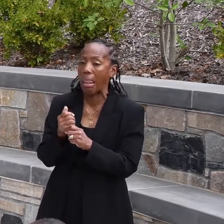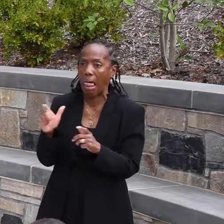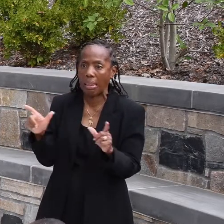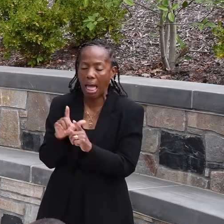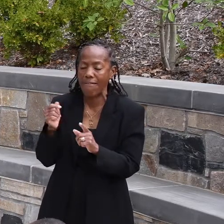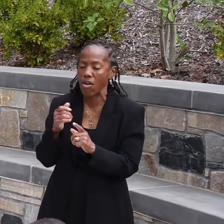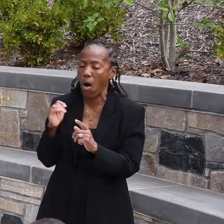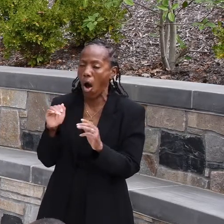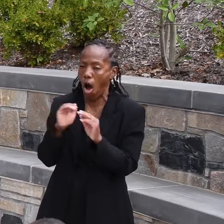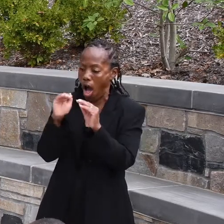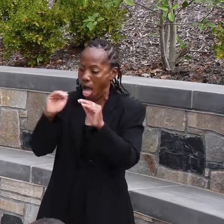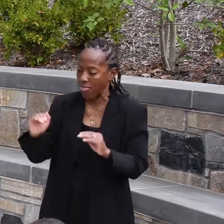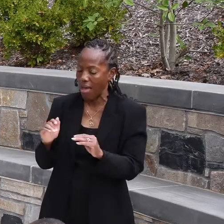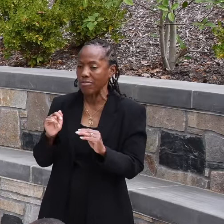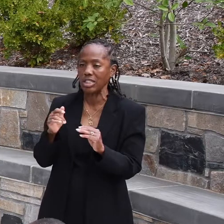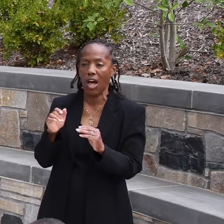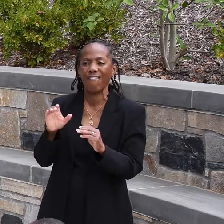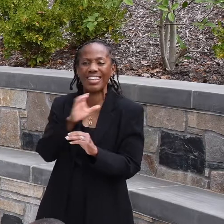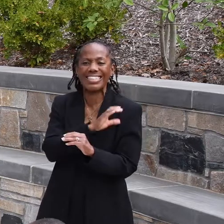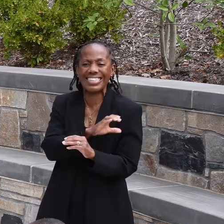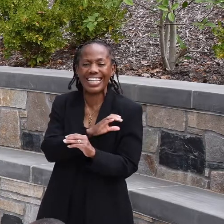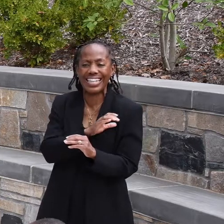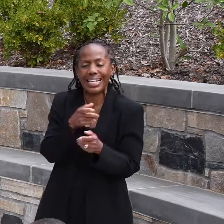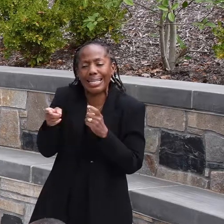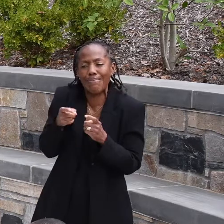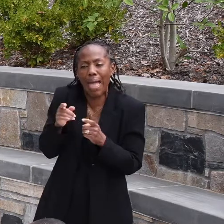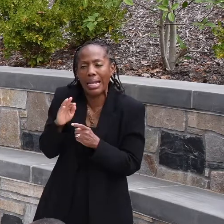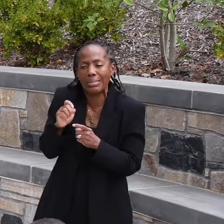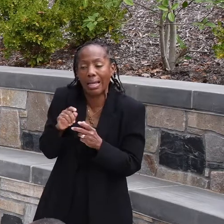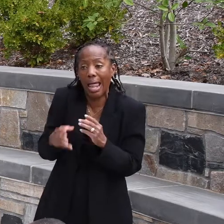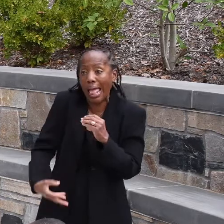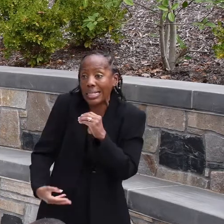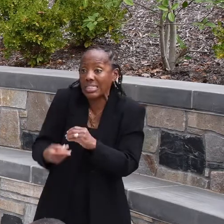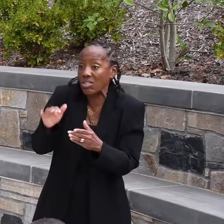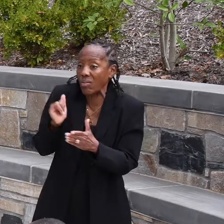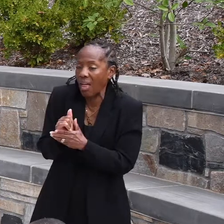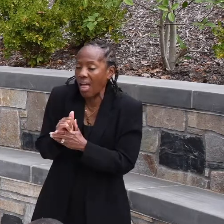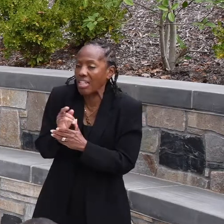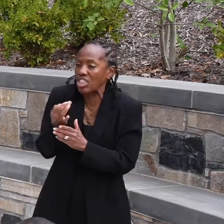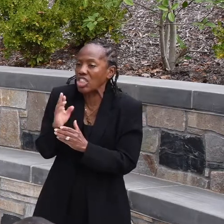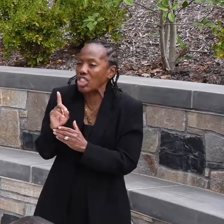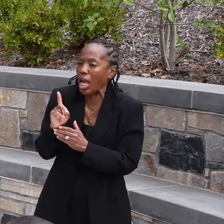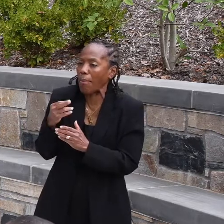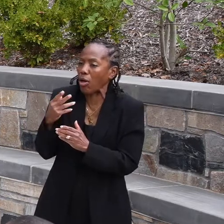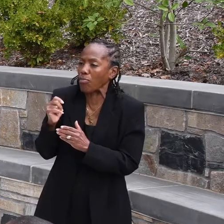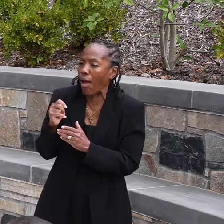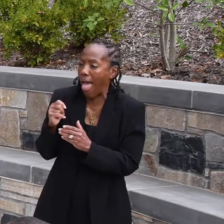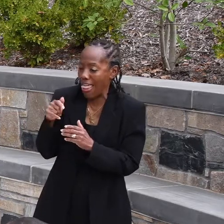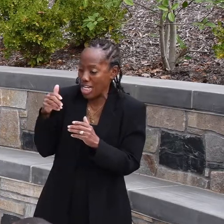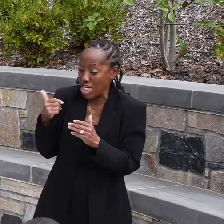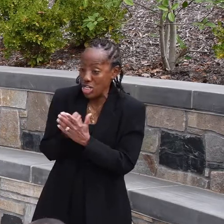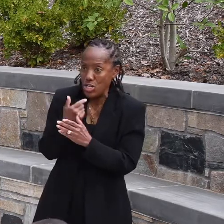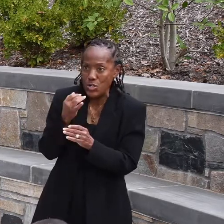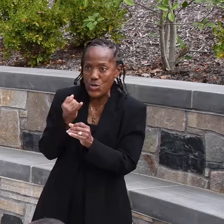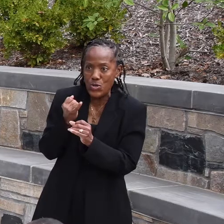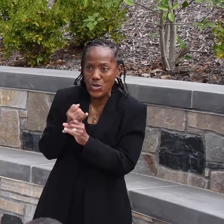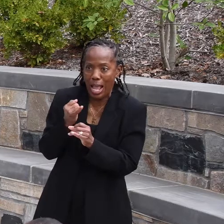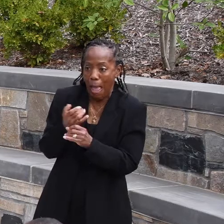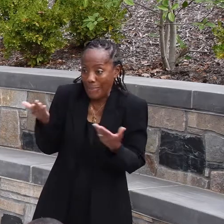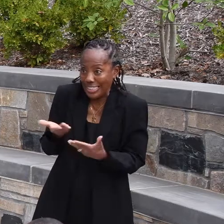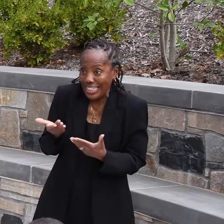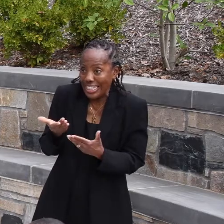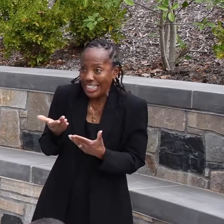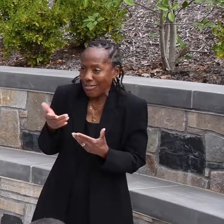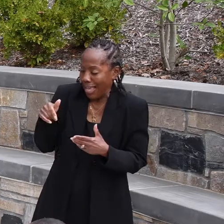care. In addition, Shepherd Pratt's new campus right here in Elkridge, which opened